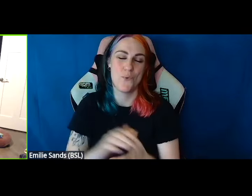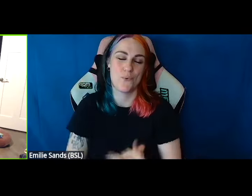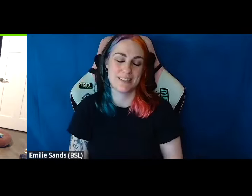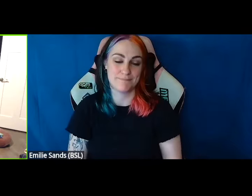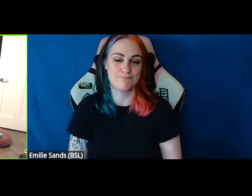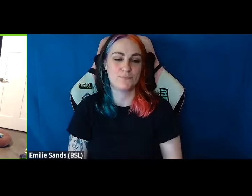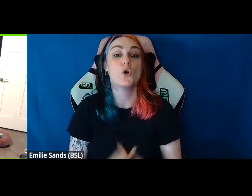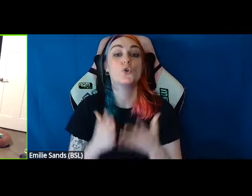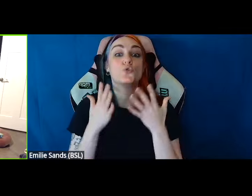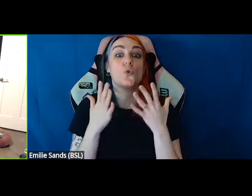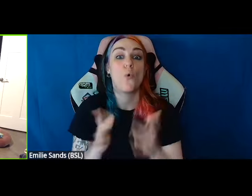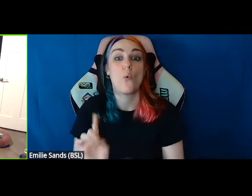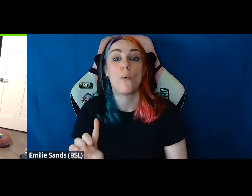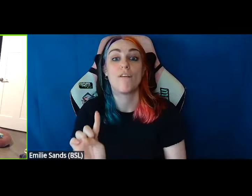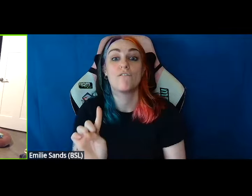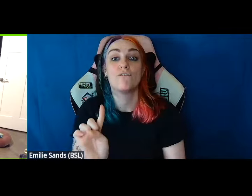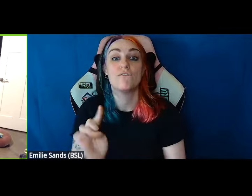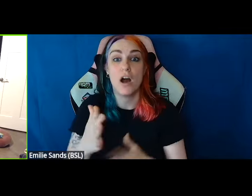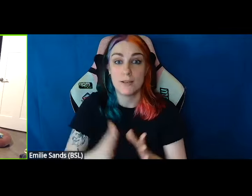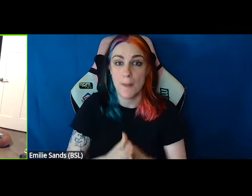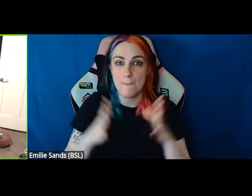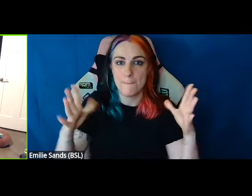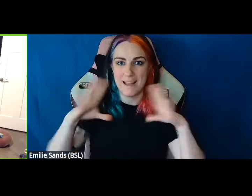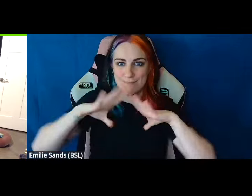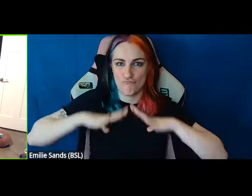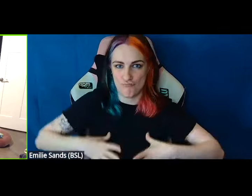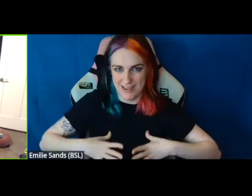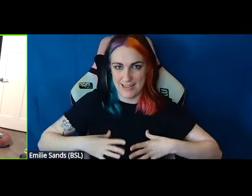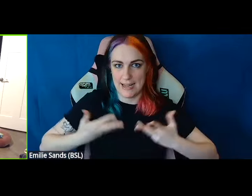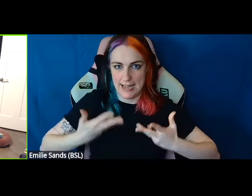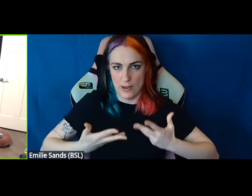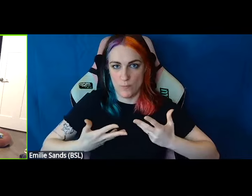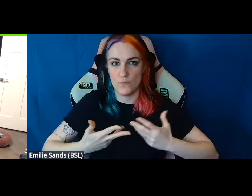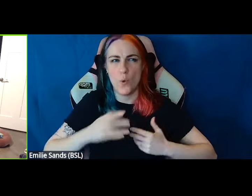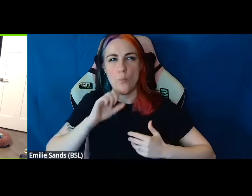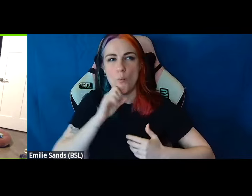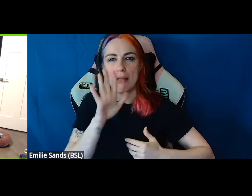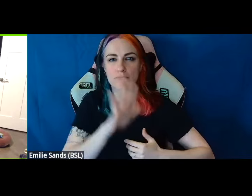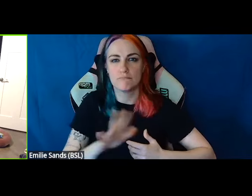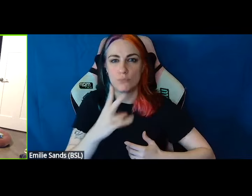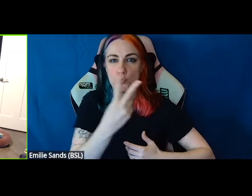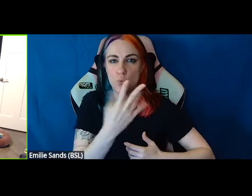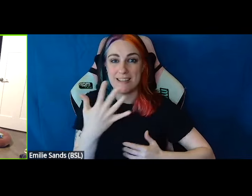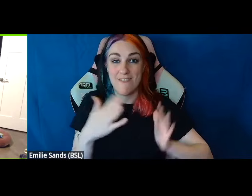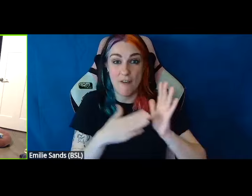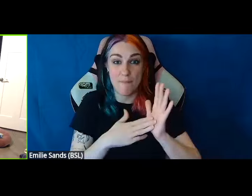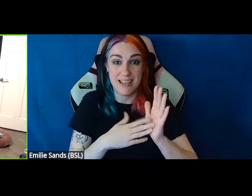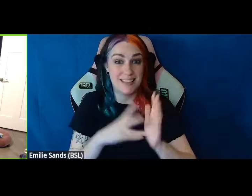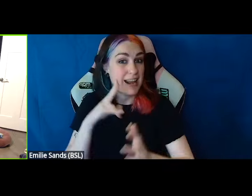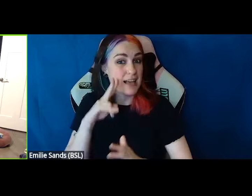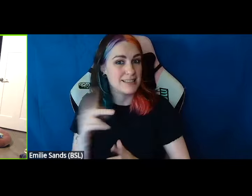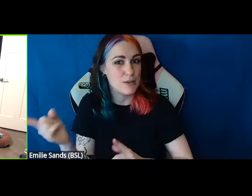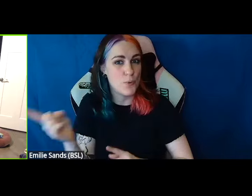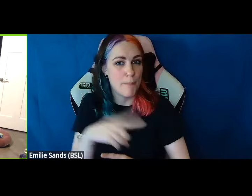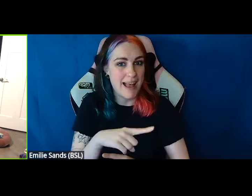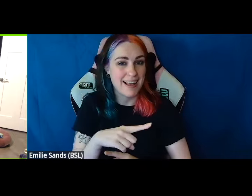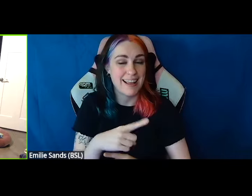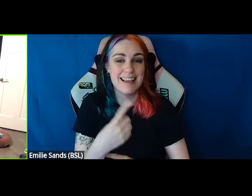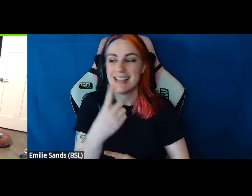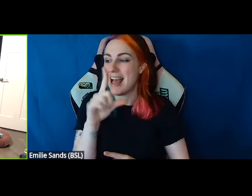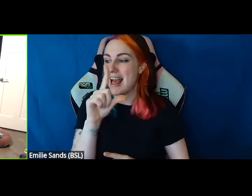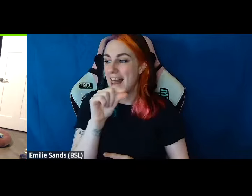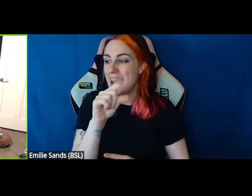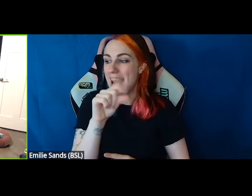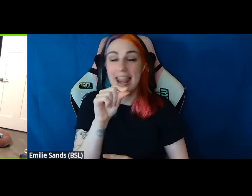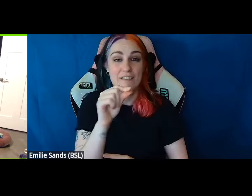large break of the day. So you'll have about 25 minutes, and I will see you back here at 11:50. So go get a